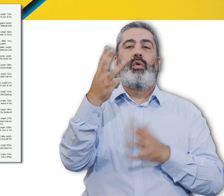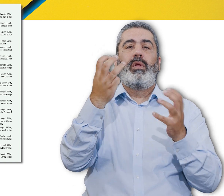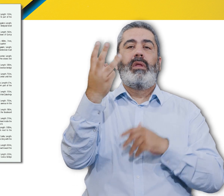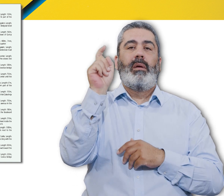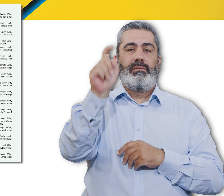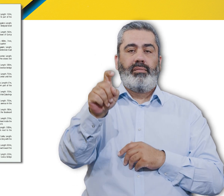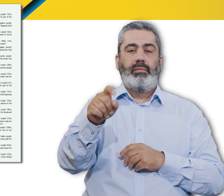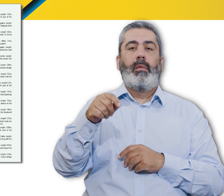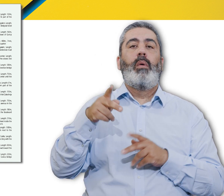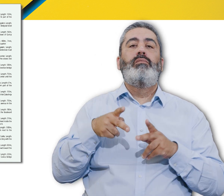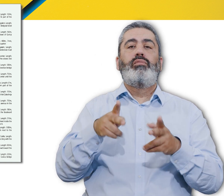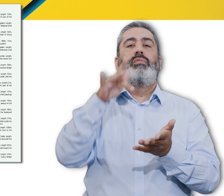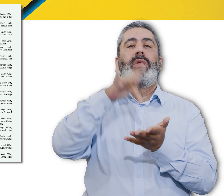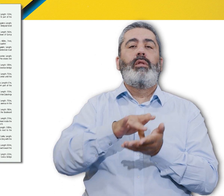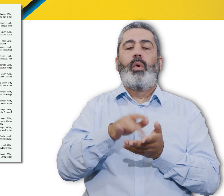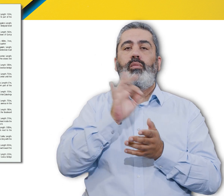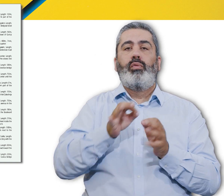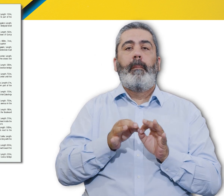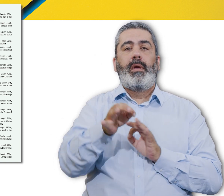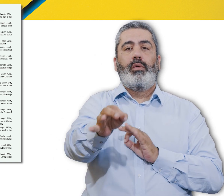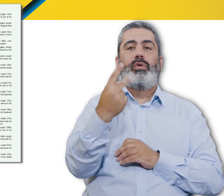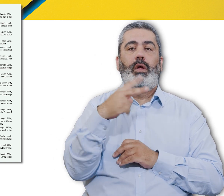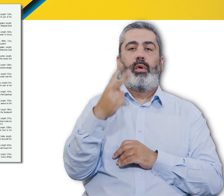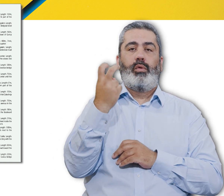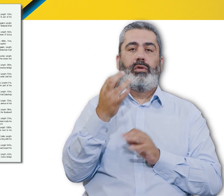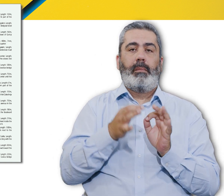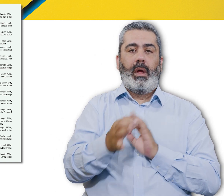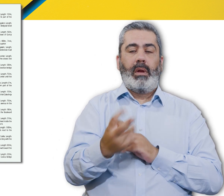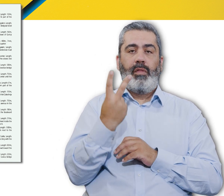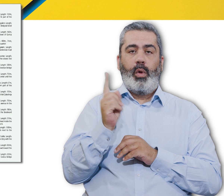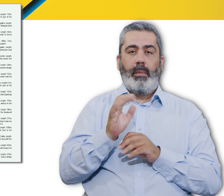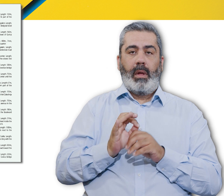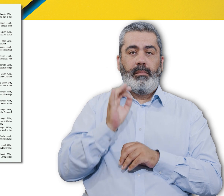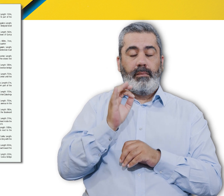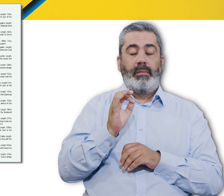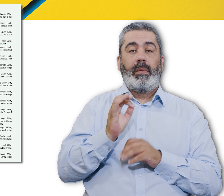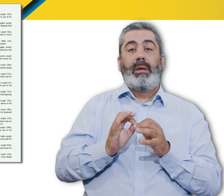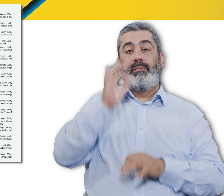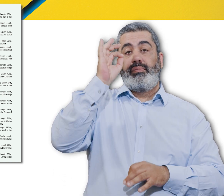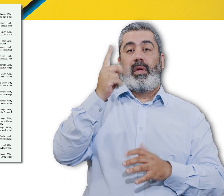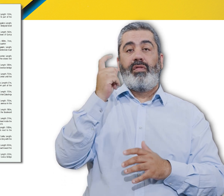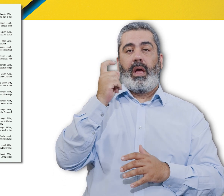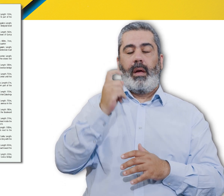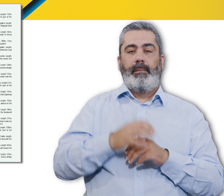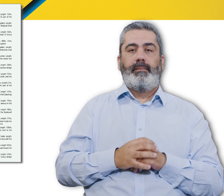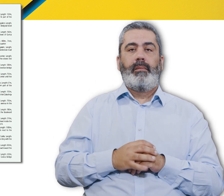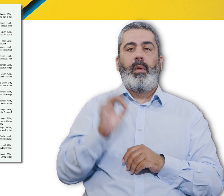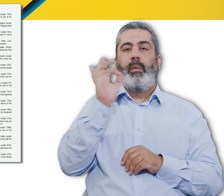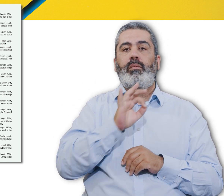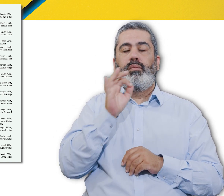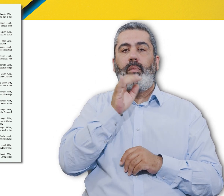Laumagxomani Street number 165, area, Mangalum, length, 250 m, 3